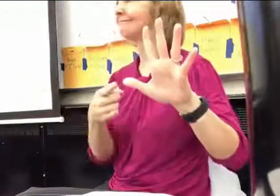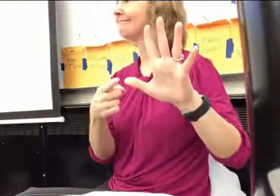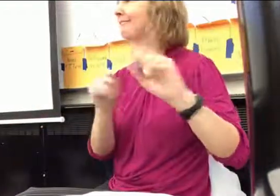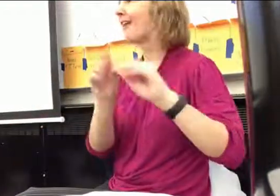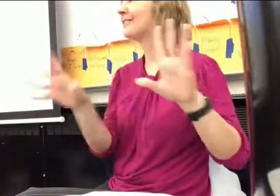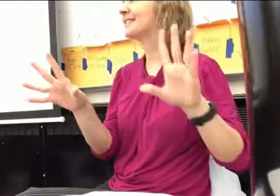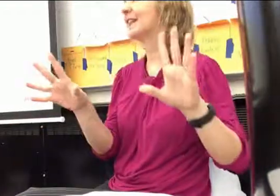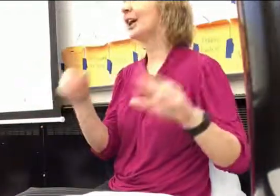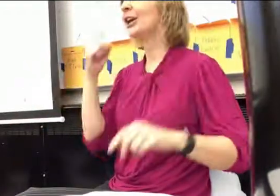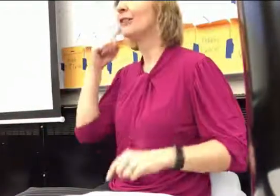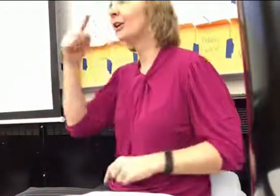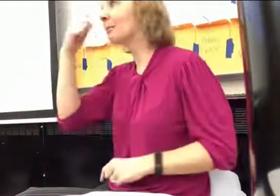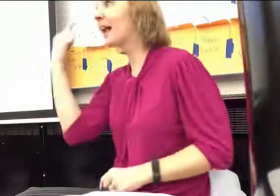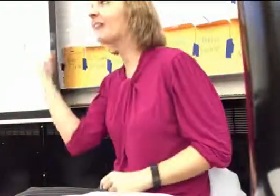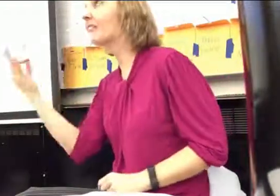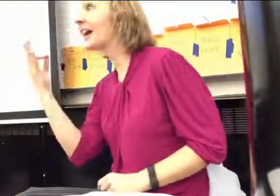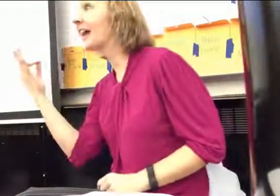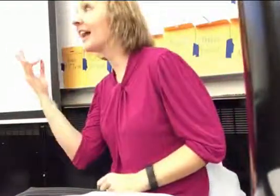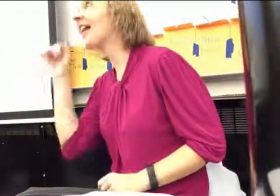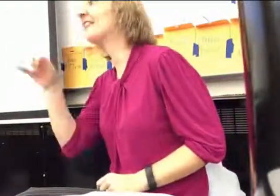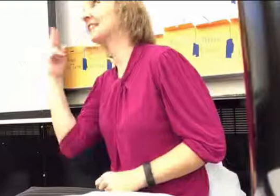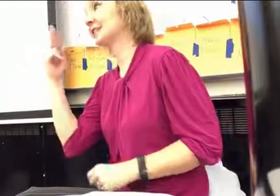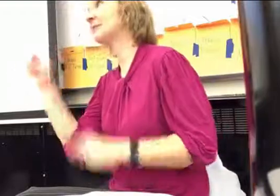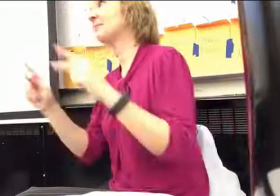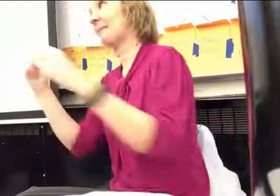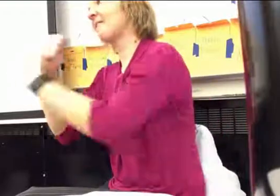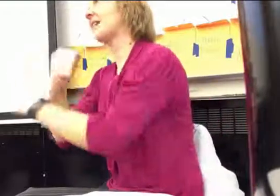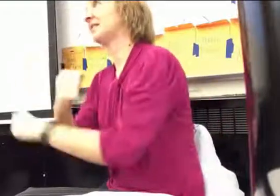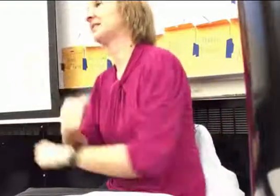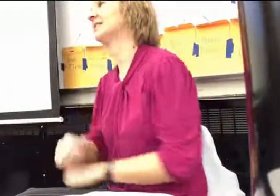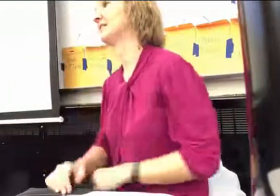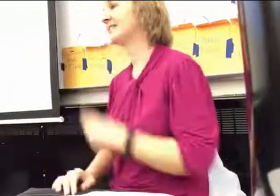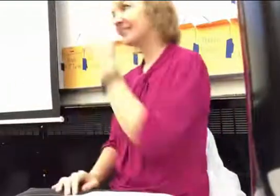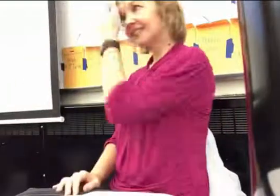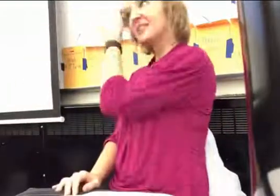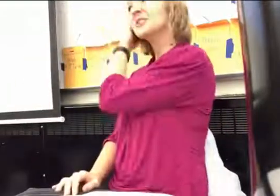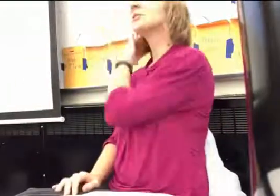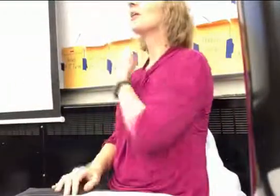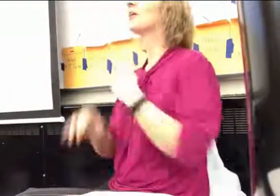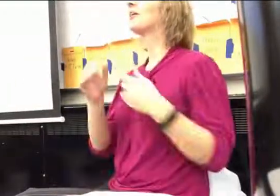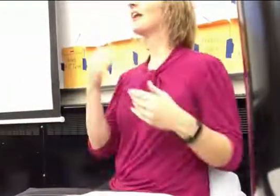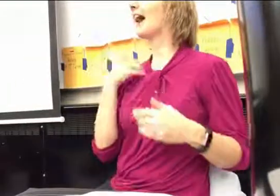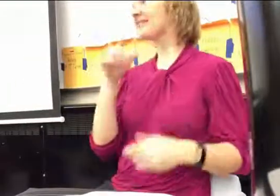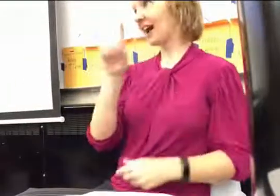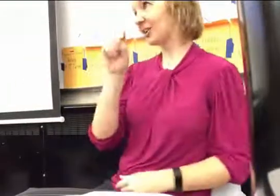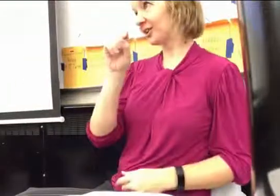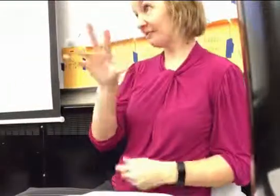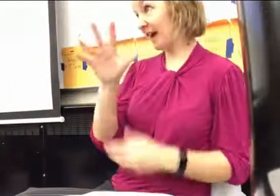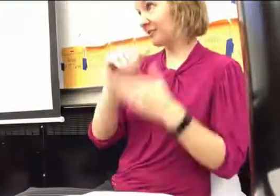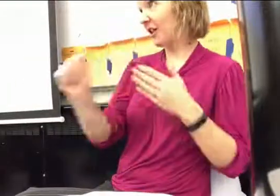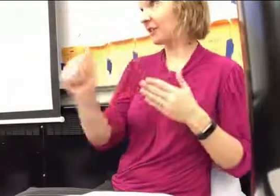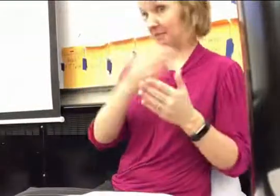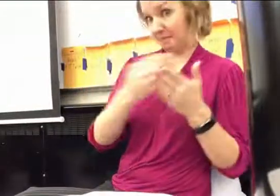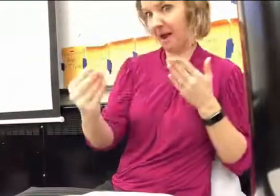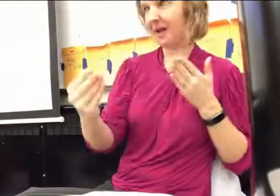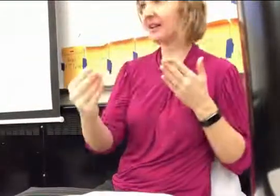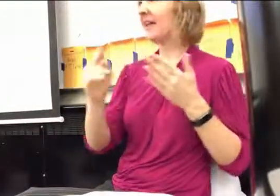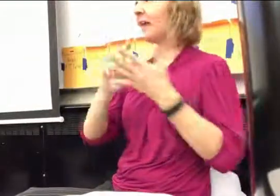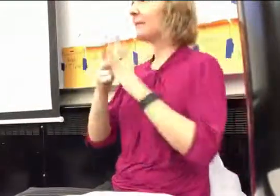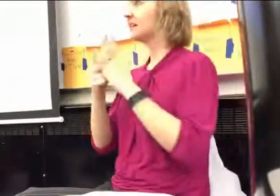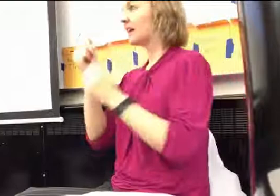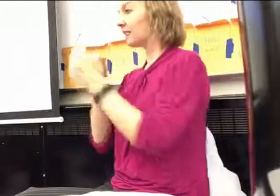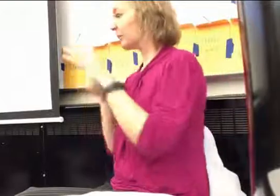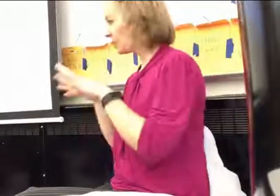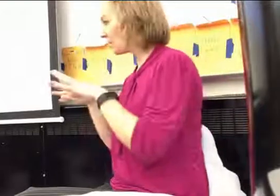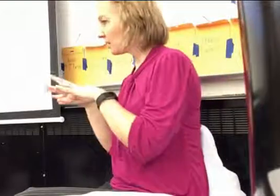$105. Ever heard of Black Friday? That's why people fight each other. Okay? So they're going to have this $105. So all of a sudden, everybody begins